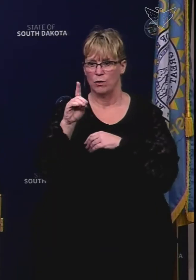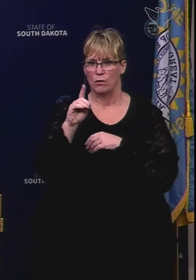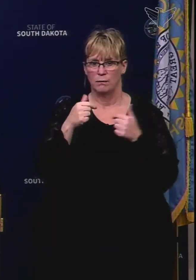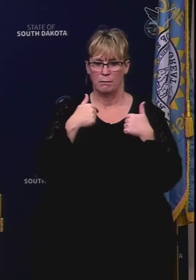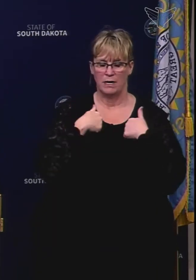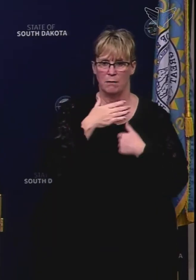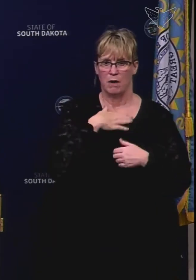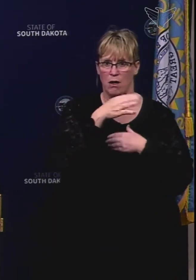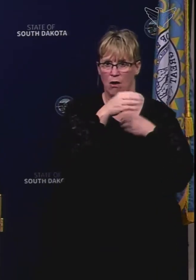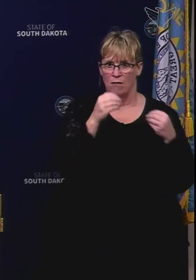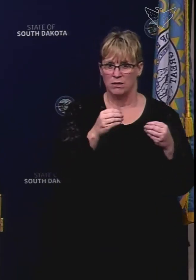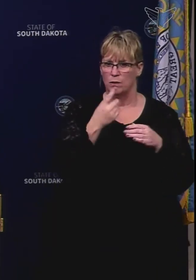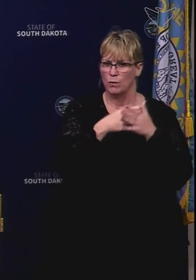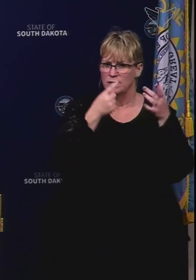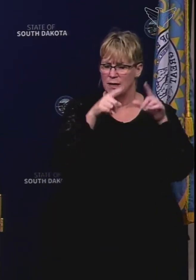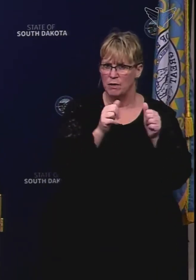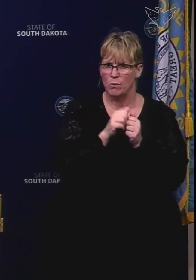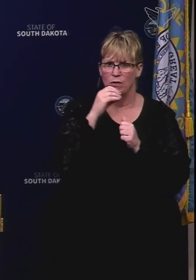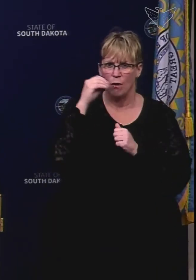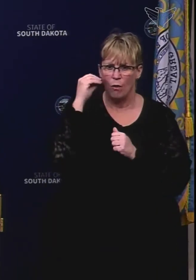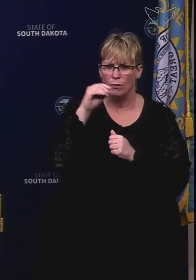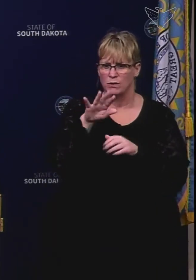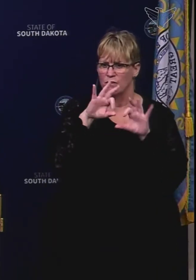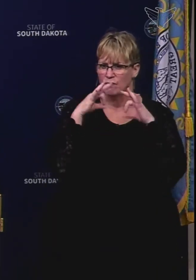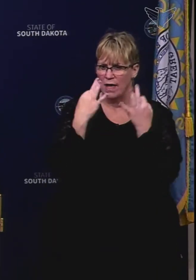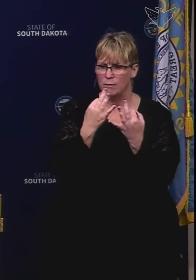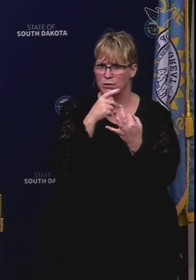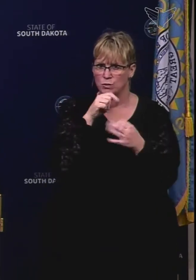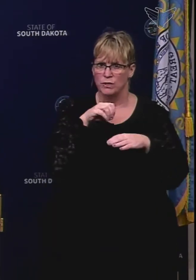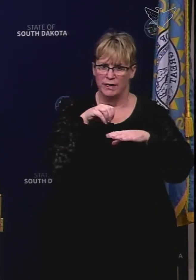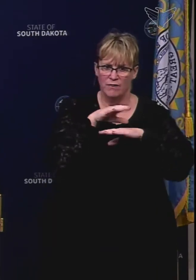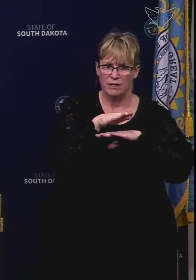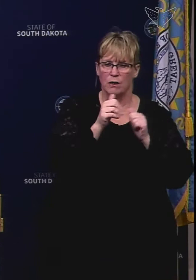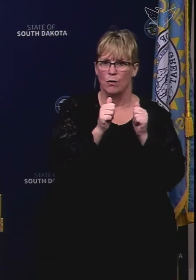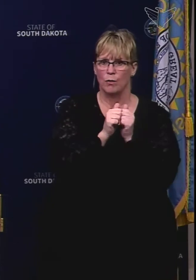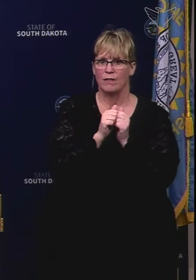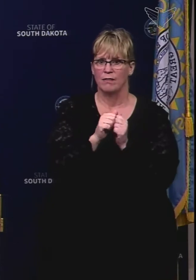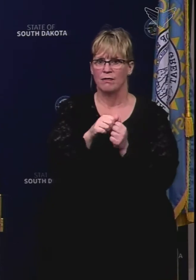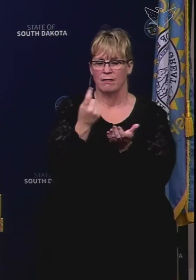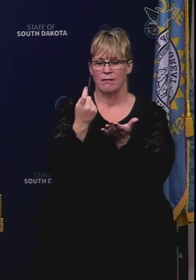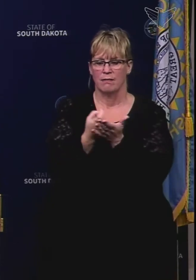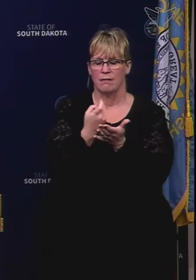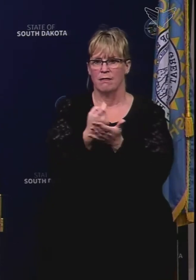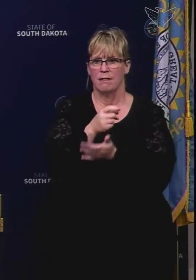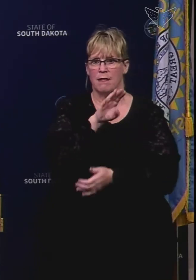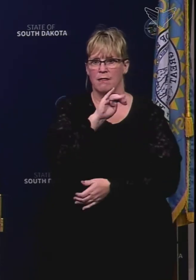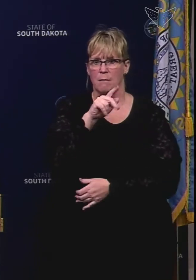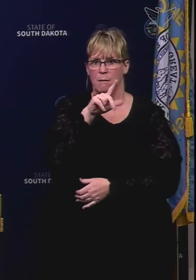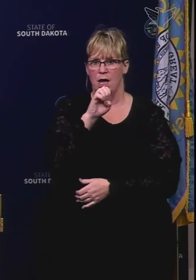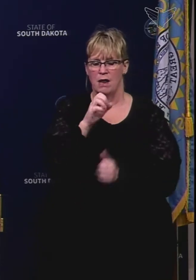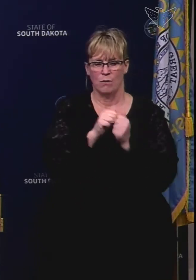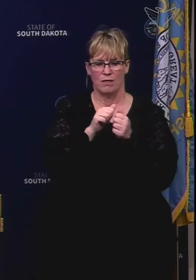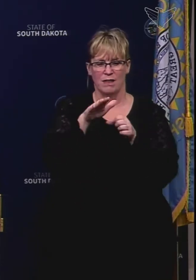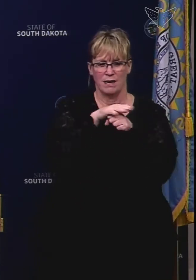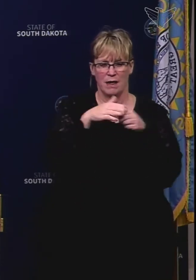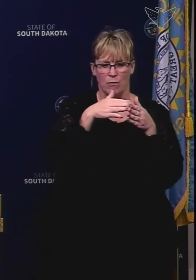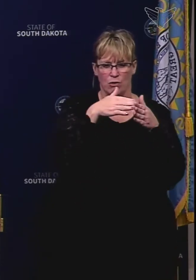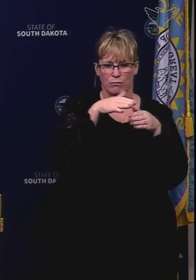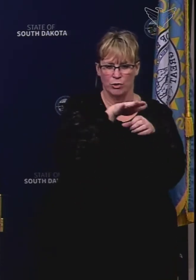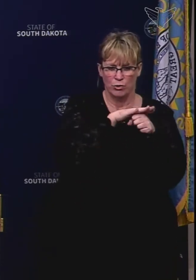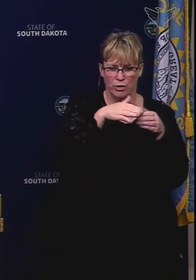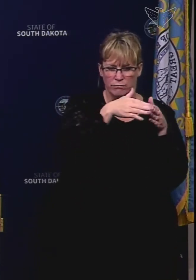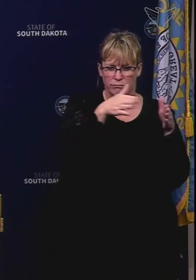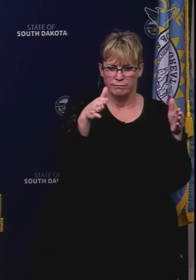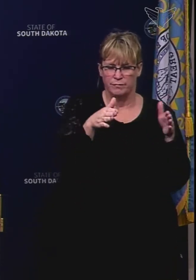is going on there with the homes and the families that are affected by the mine that is underneath that neighborhood, but also what role the